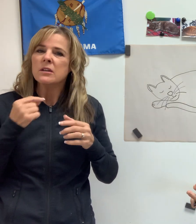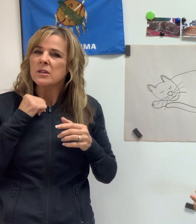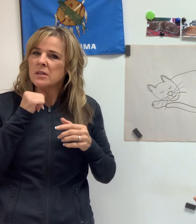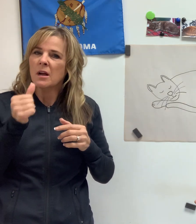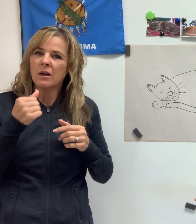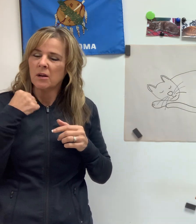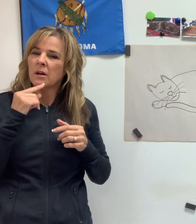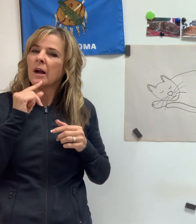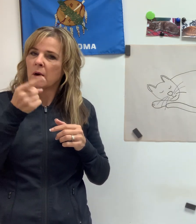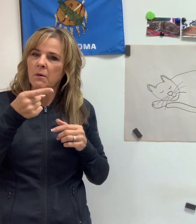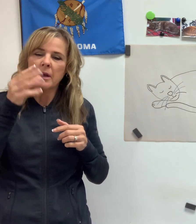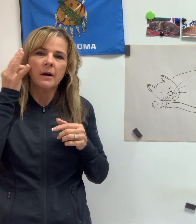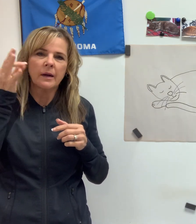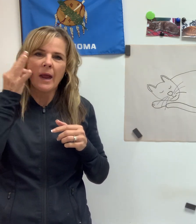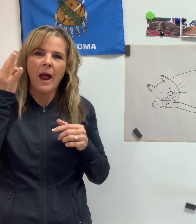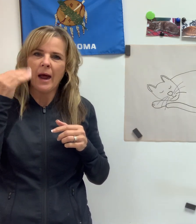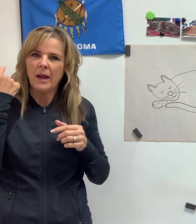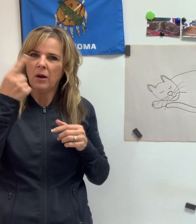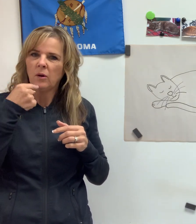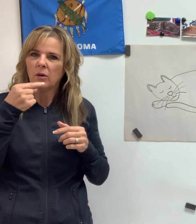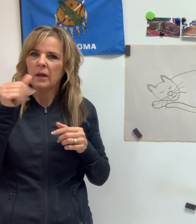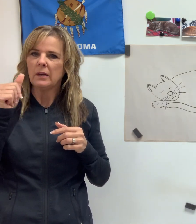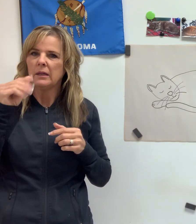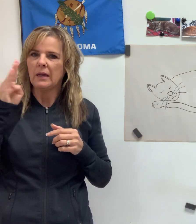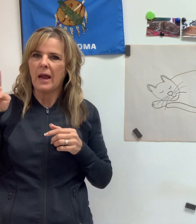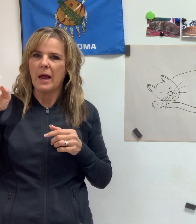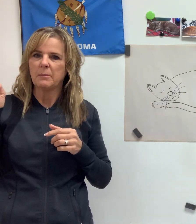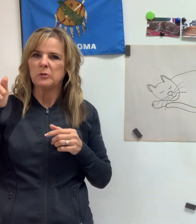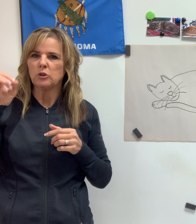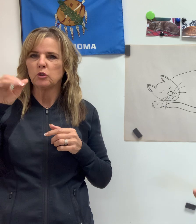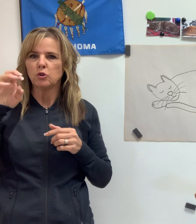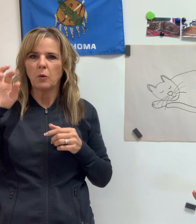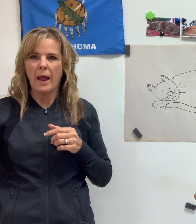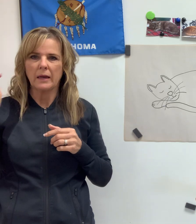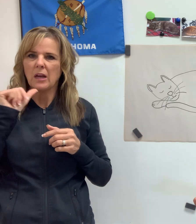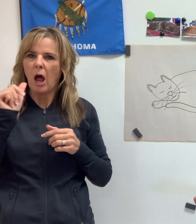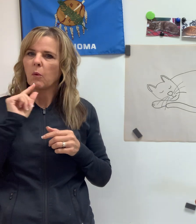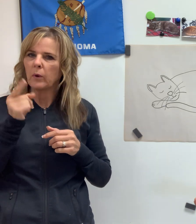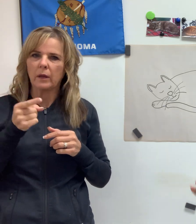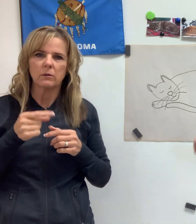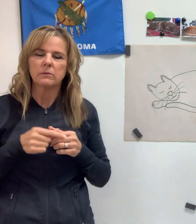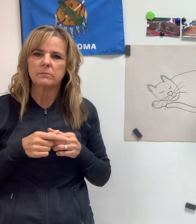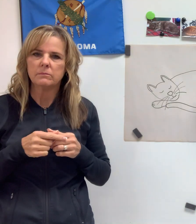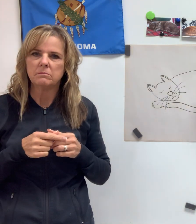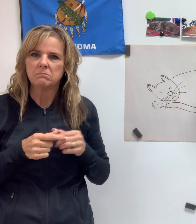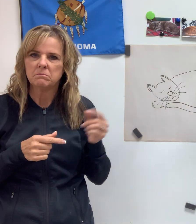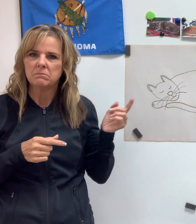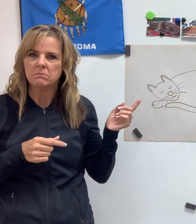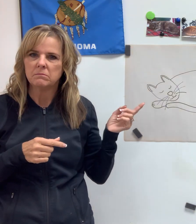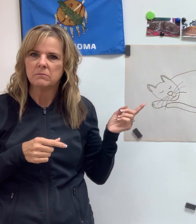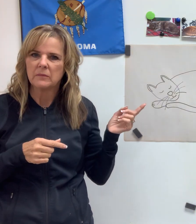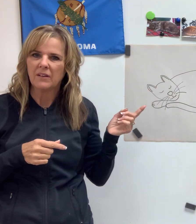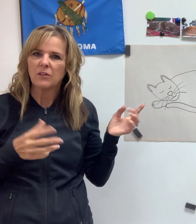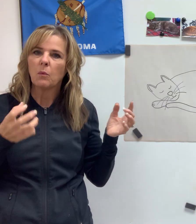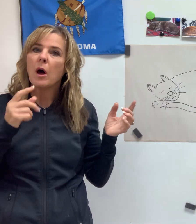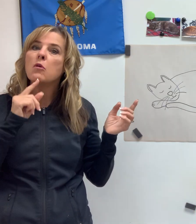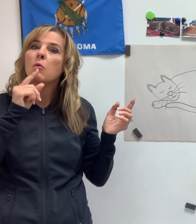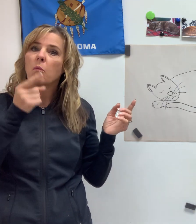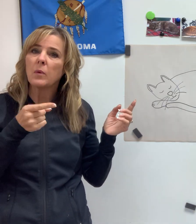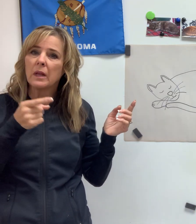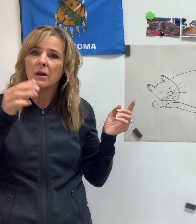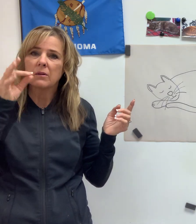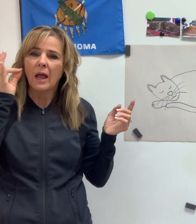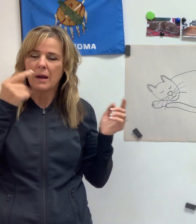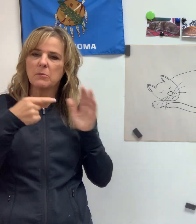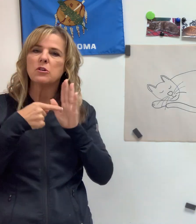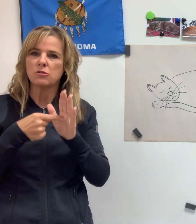not going to look like a real cat. It'll look like an abstract cat. If you want an abstract cat, go for it. But if you want a real cat,